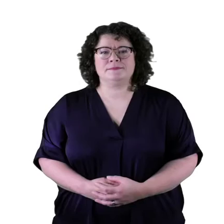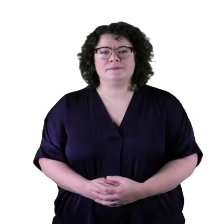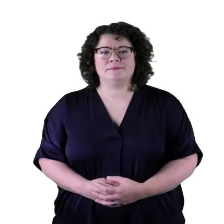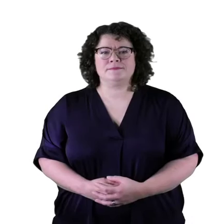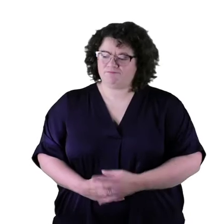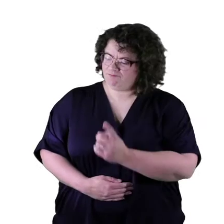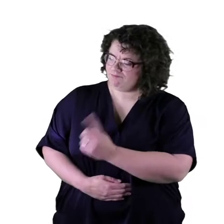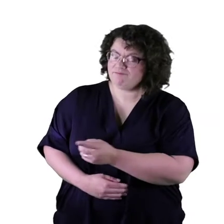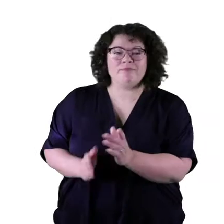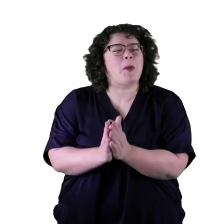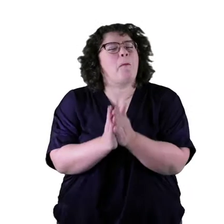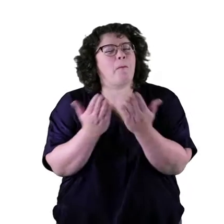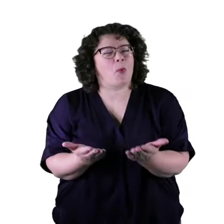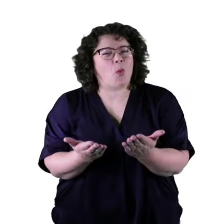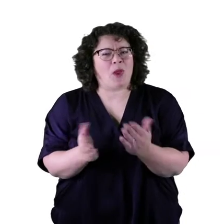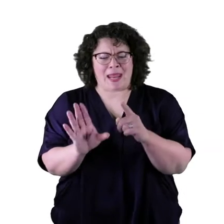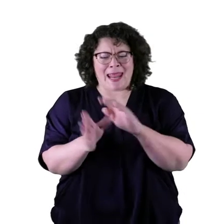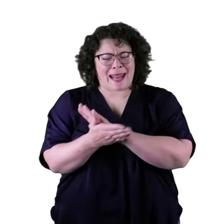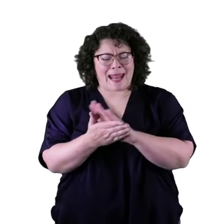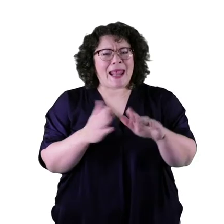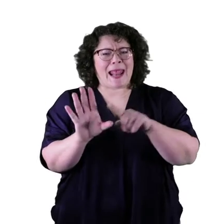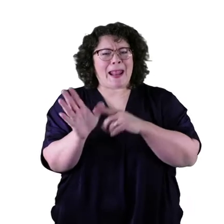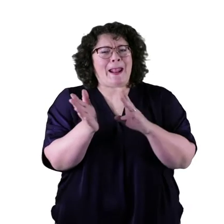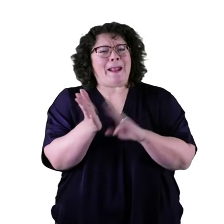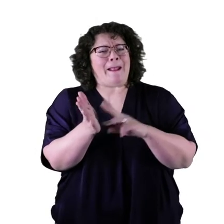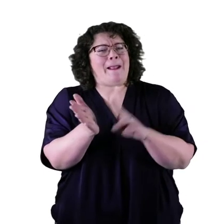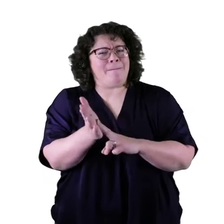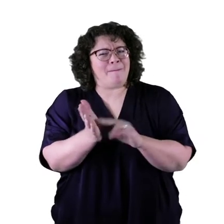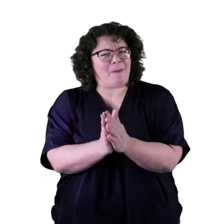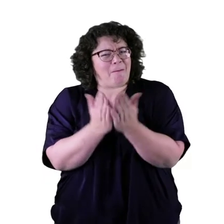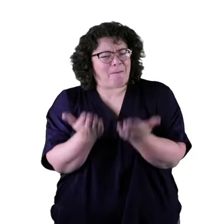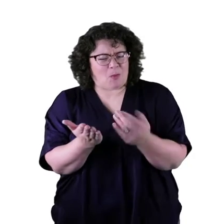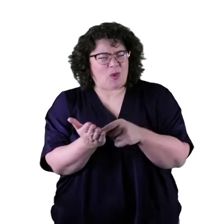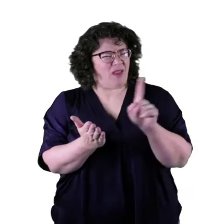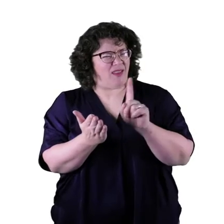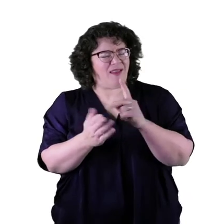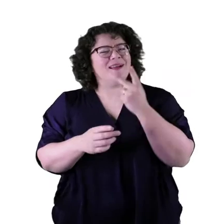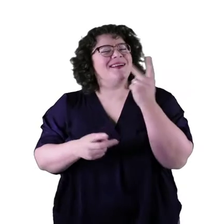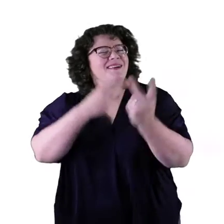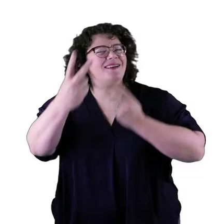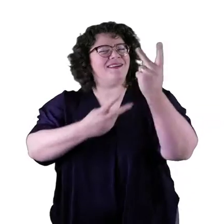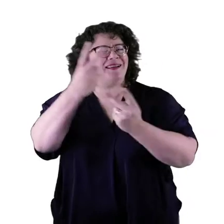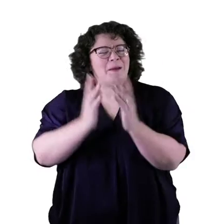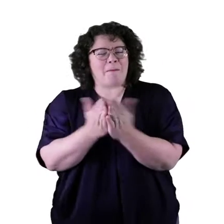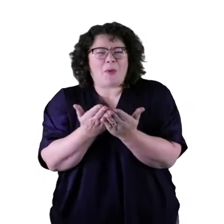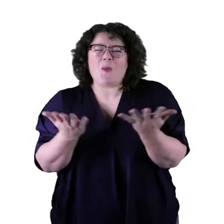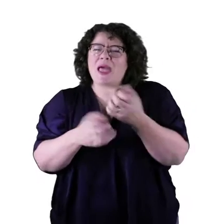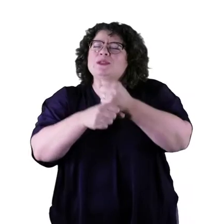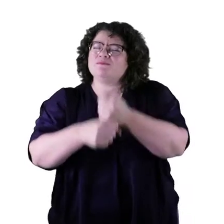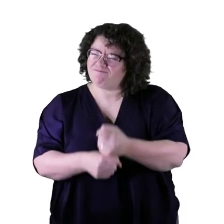Llyfr Emynau. Ei gwaharddwyd y Gymraeg mewn cryn dipyn o fywyd cyhoeddus, mi ffynnodd yn y capel.